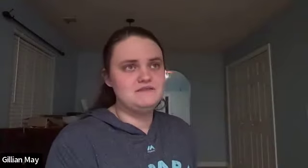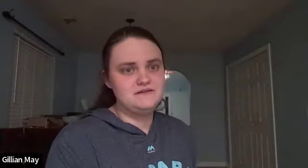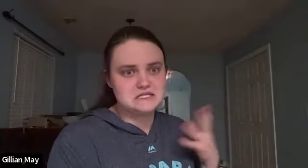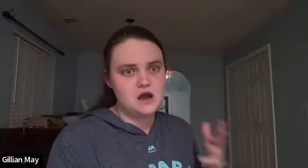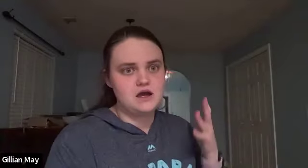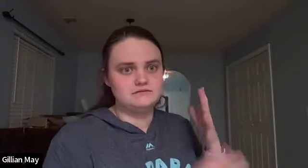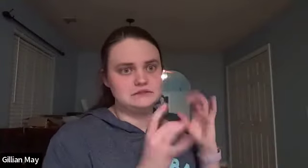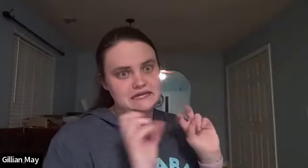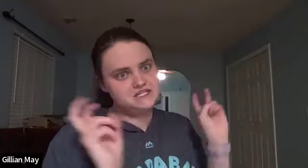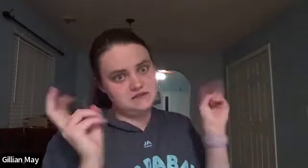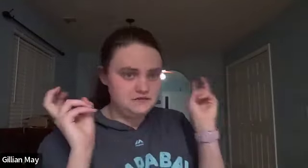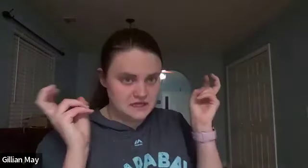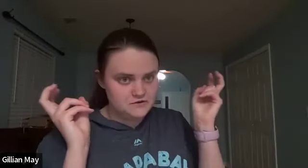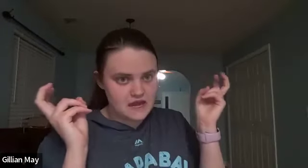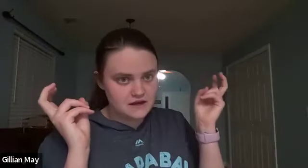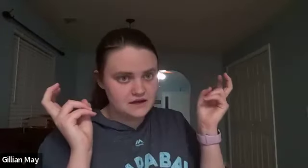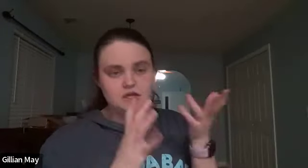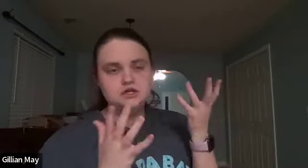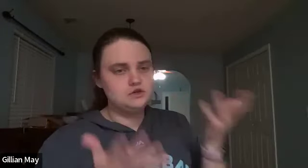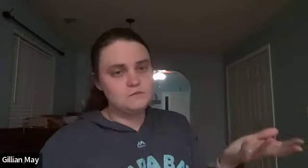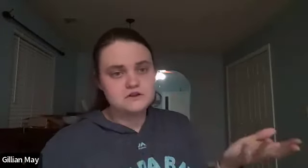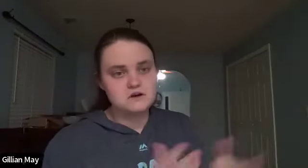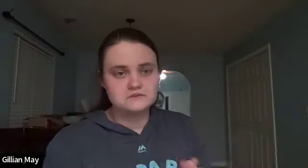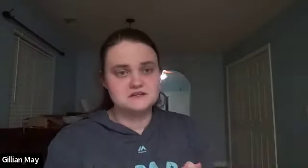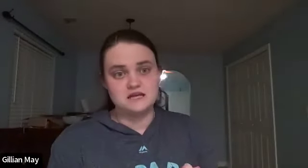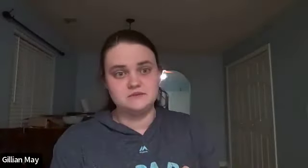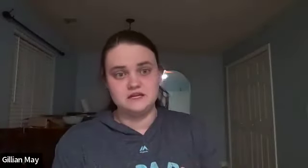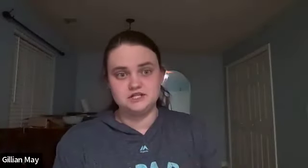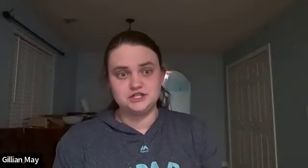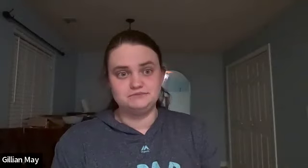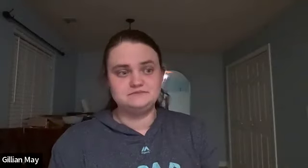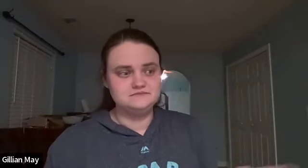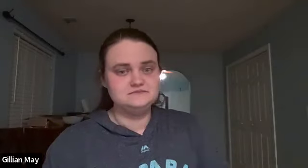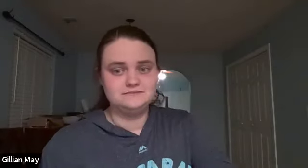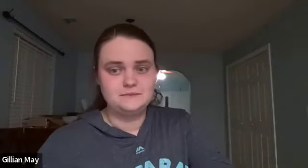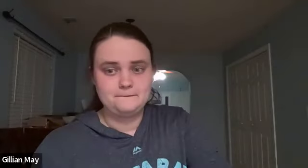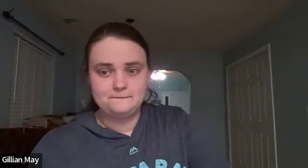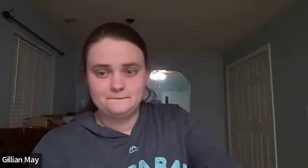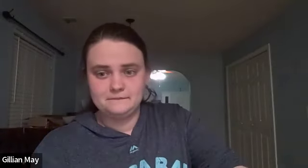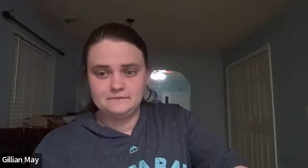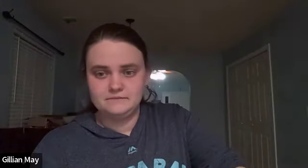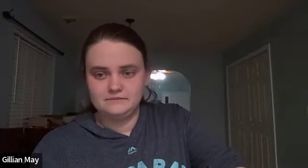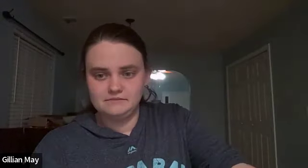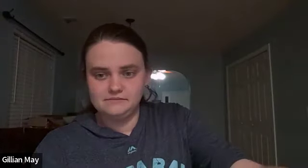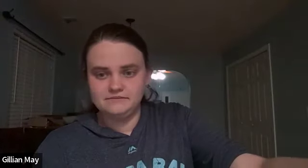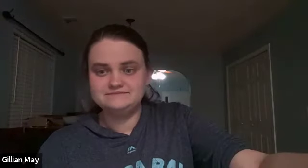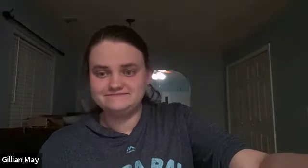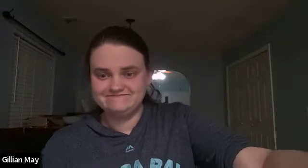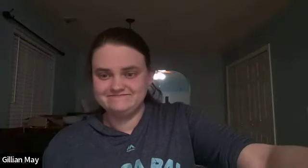if it's not related to the theme for that night, you're more than welcome to still Also, ask. yes, that reminds me. At one point, we had a student in